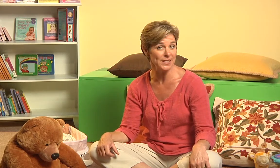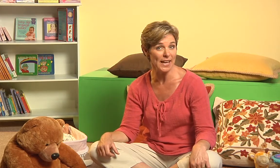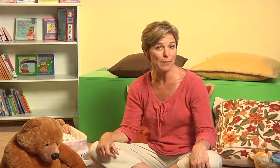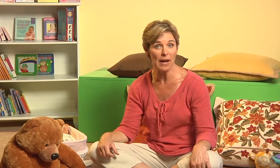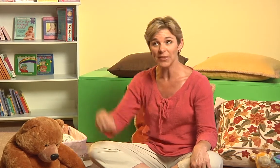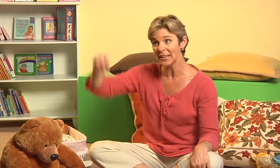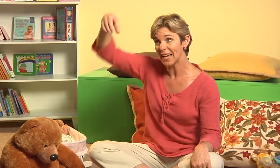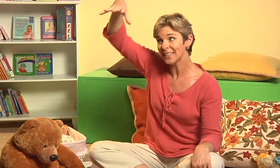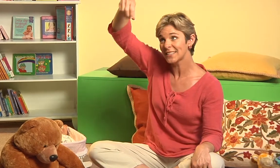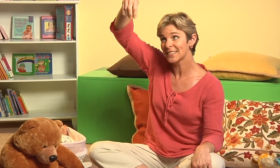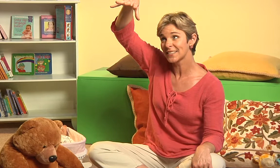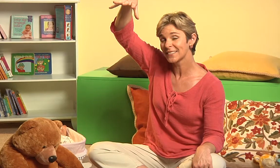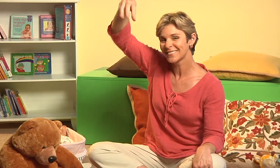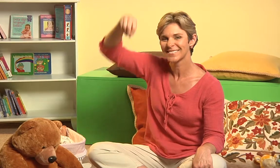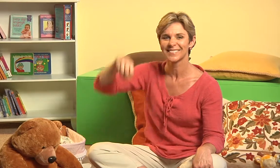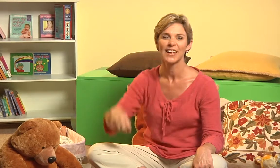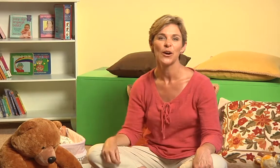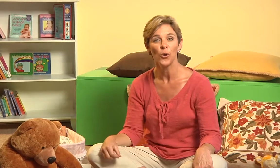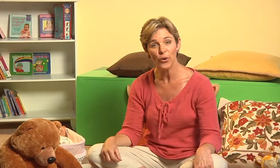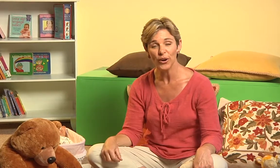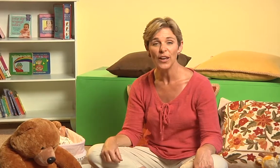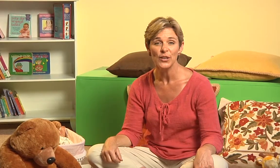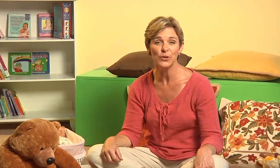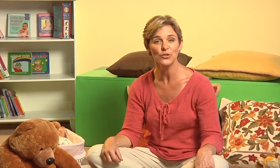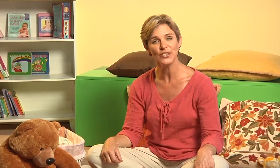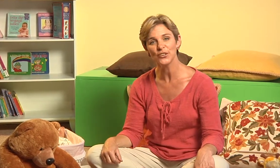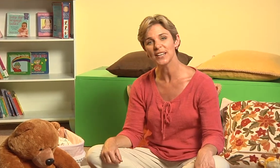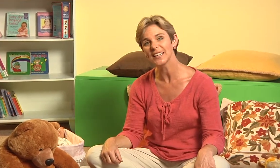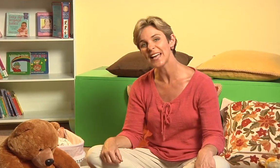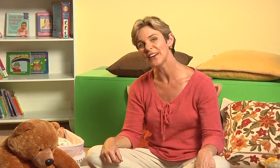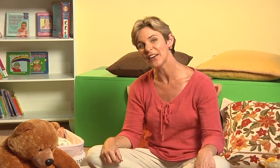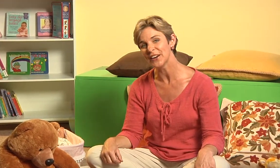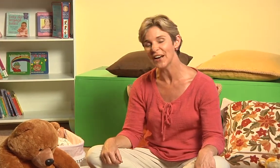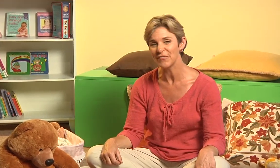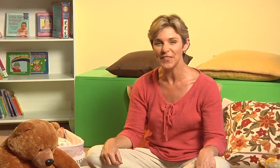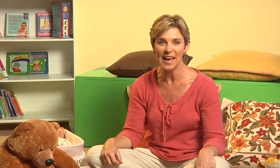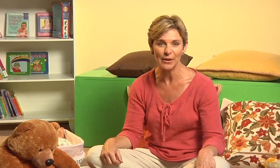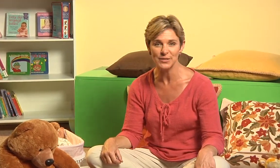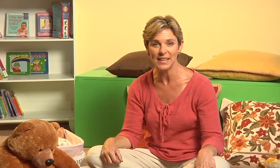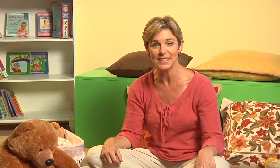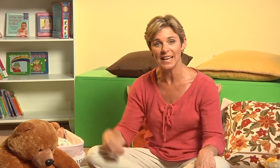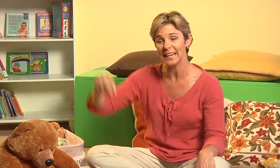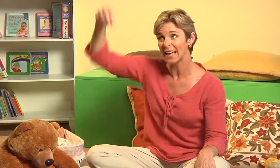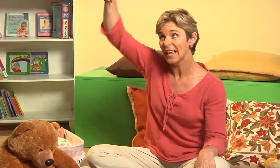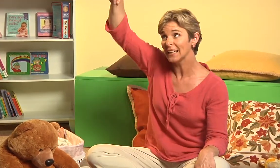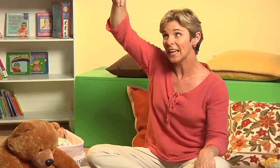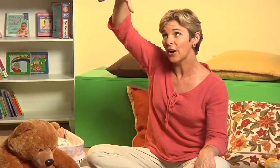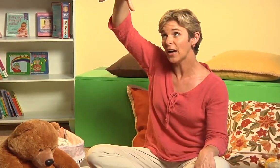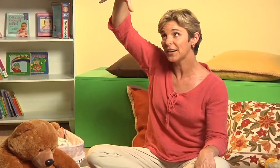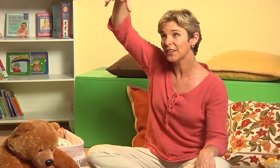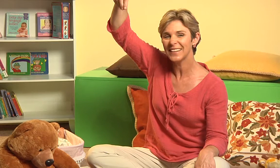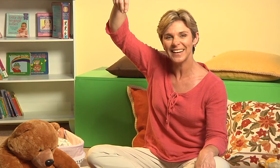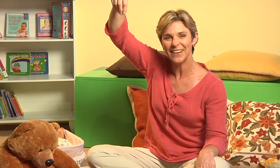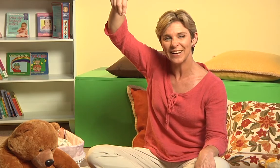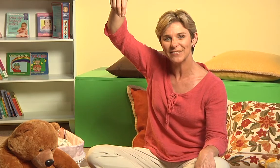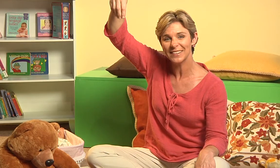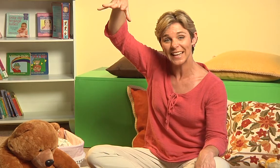sign about the lights. Or you can try turning a light on and off in the house and signing light on, light off, light